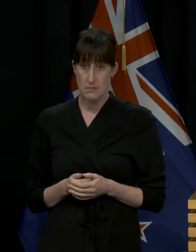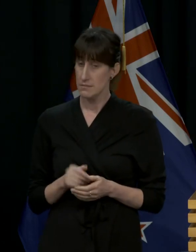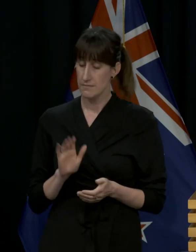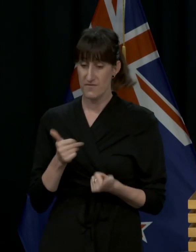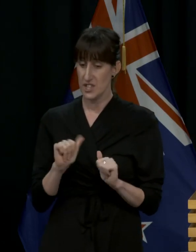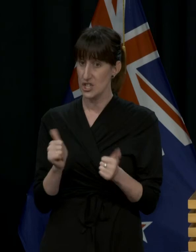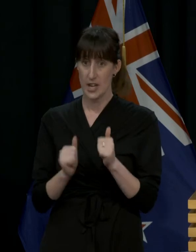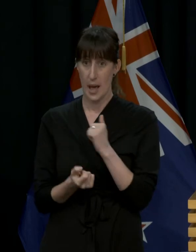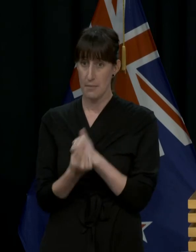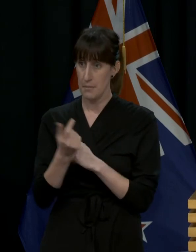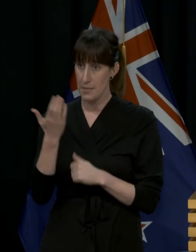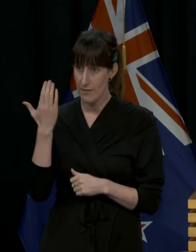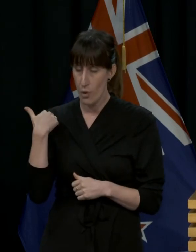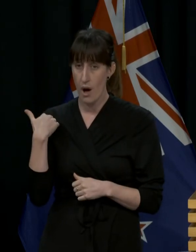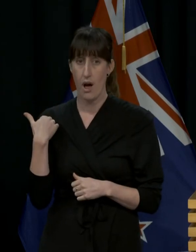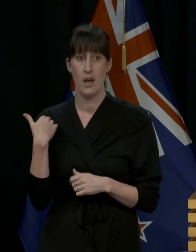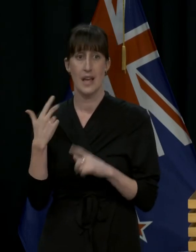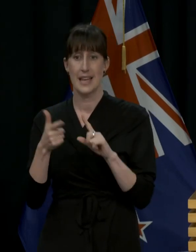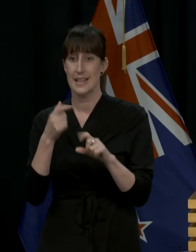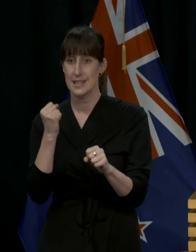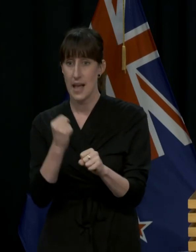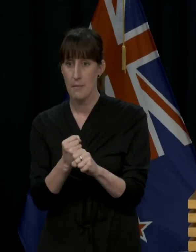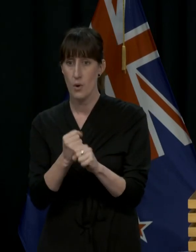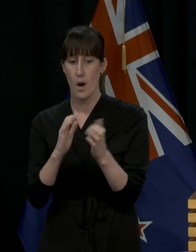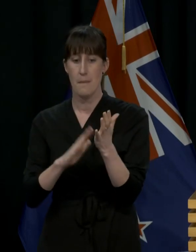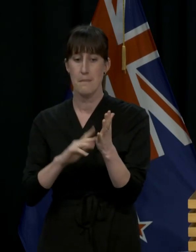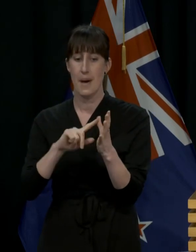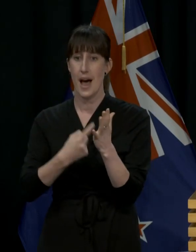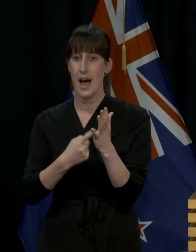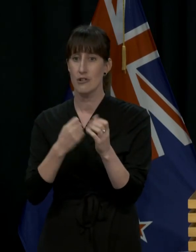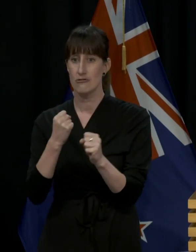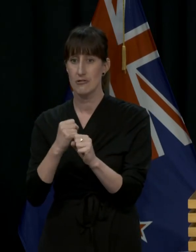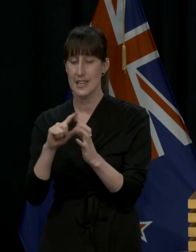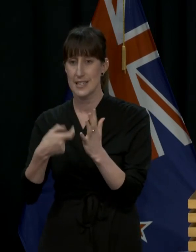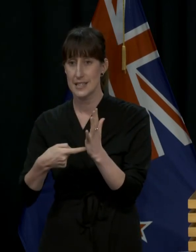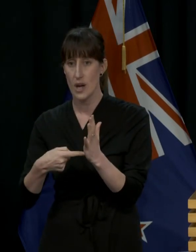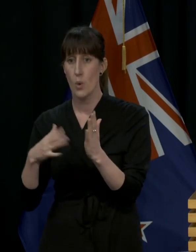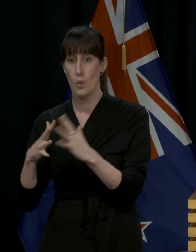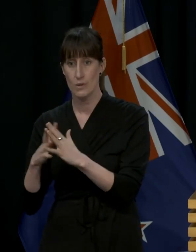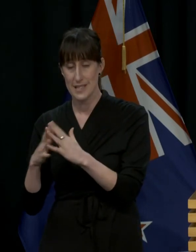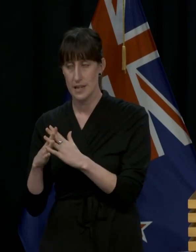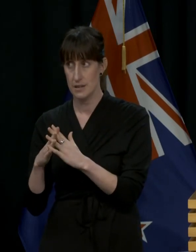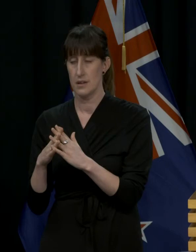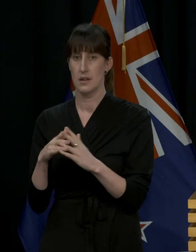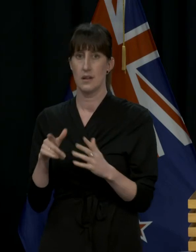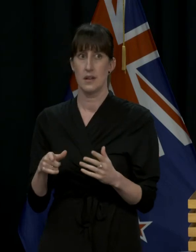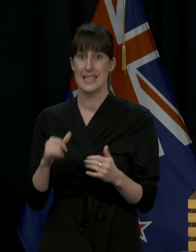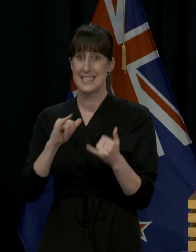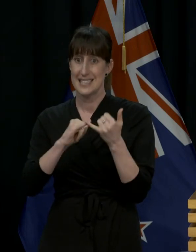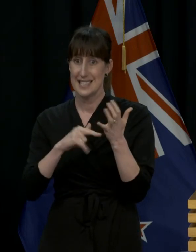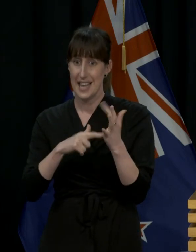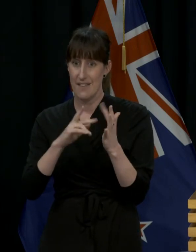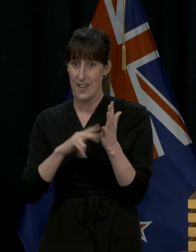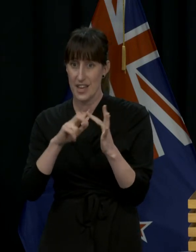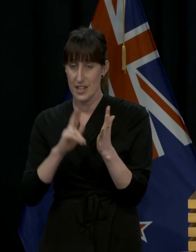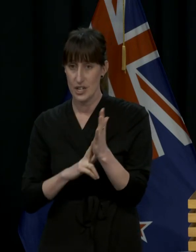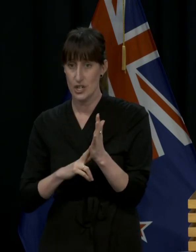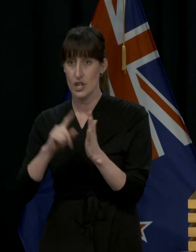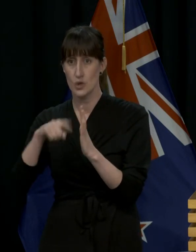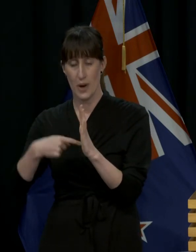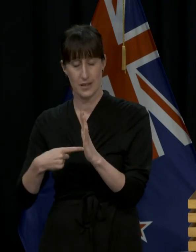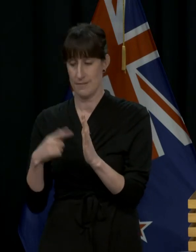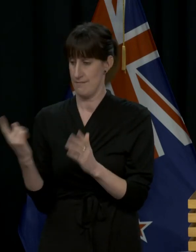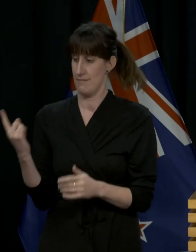before. Margaret Wilson came directly in. Stephen Joyce came directly in. My view is if you're a country